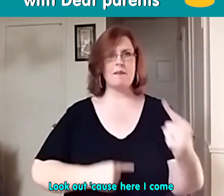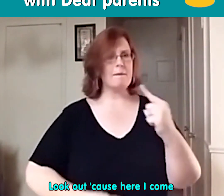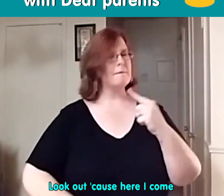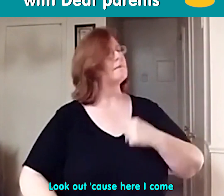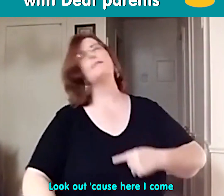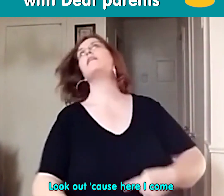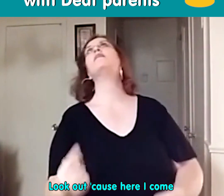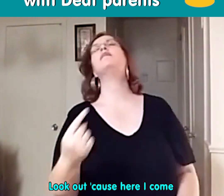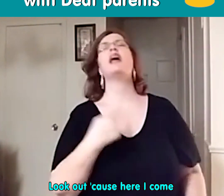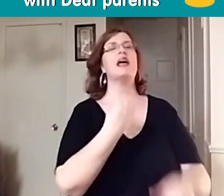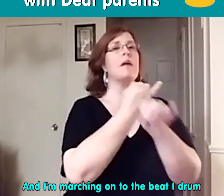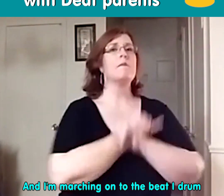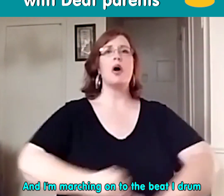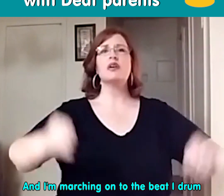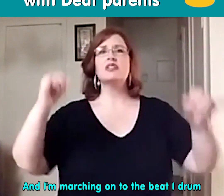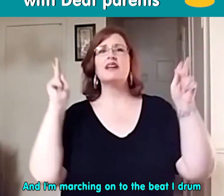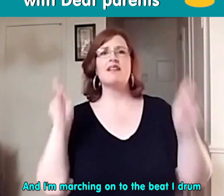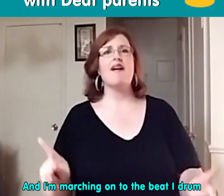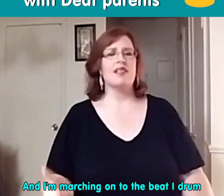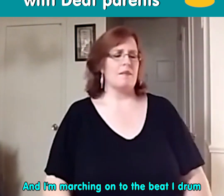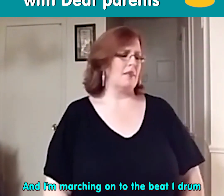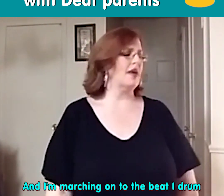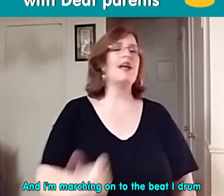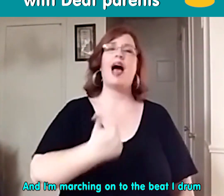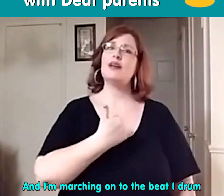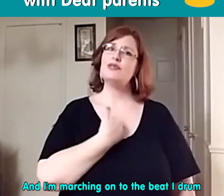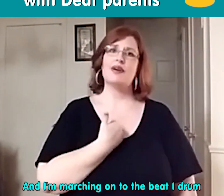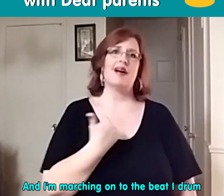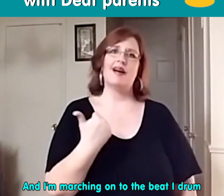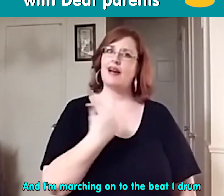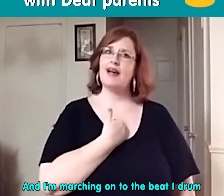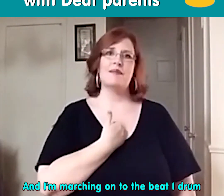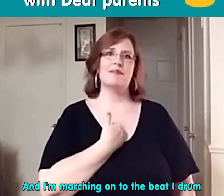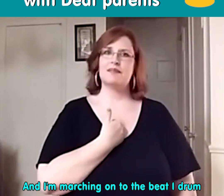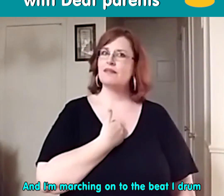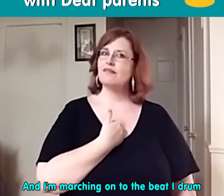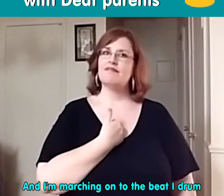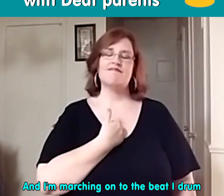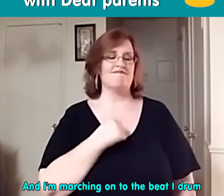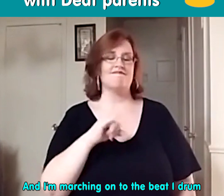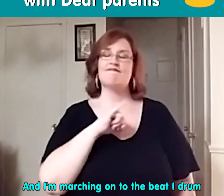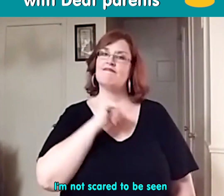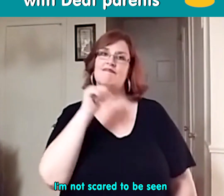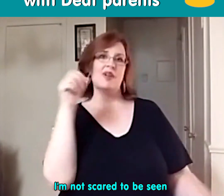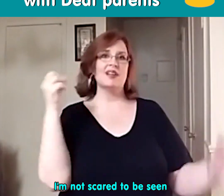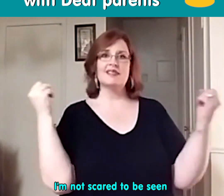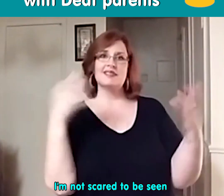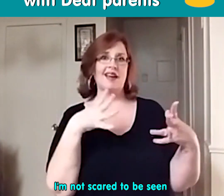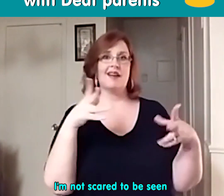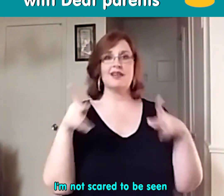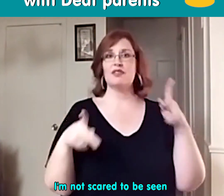the dark. Hide away, they say, 'cause we don't want your broken